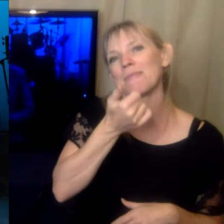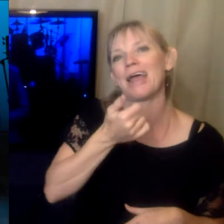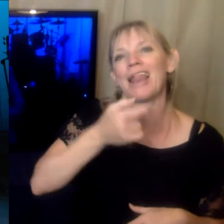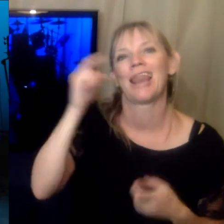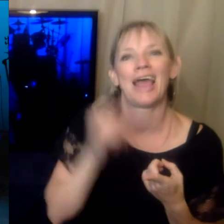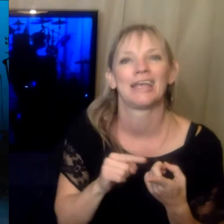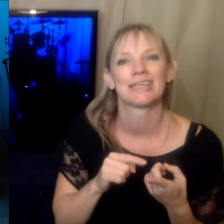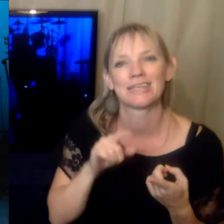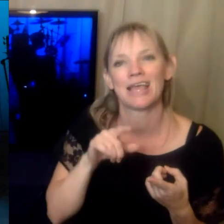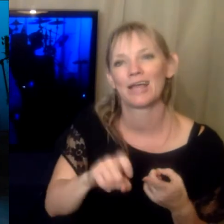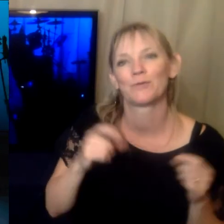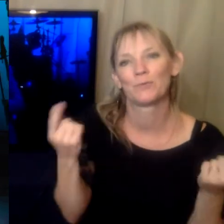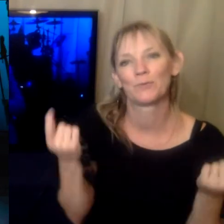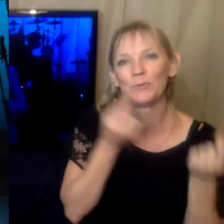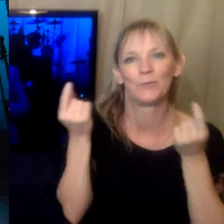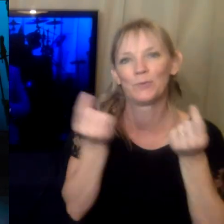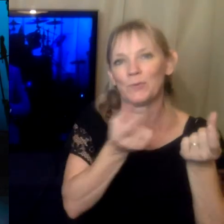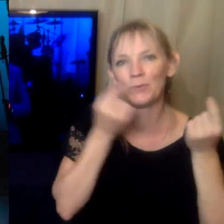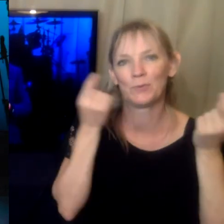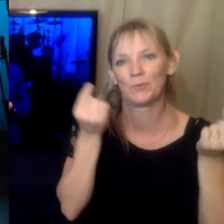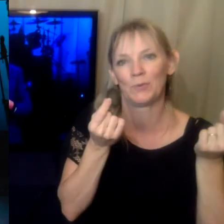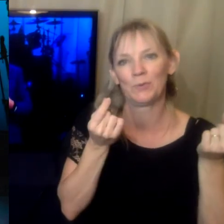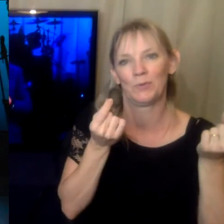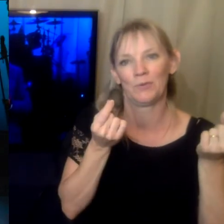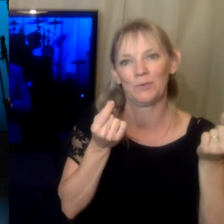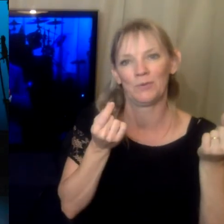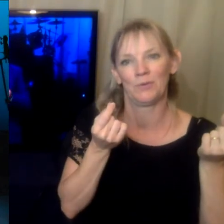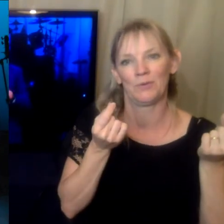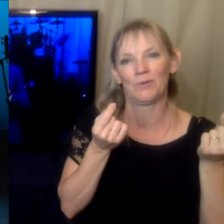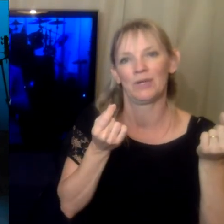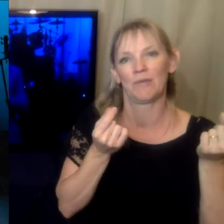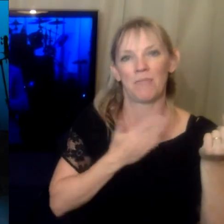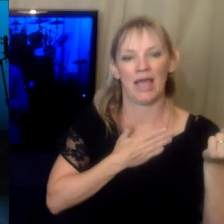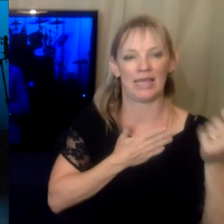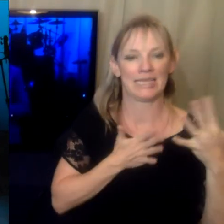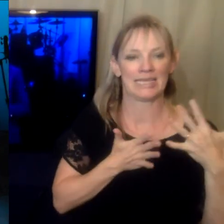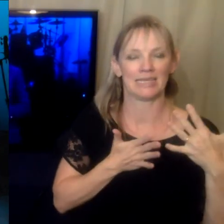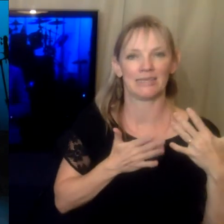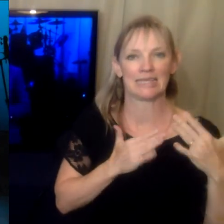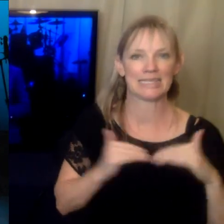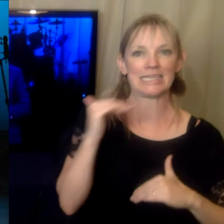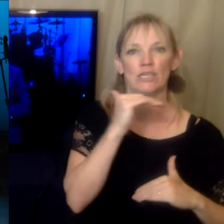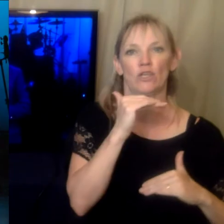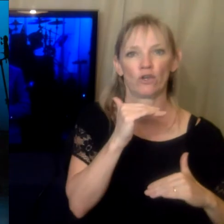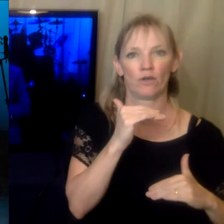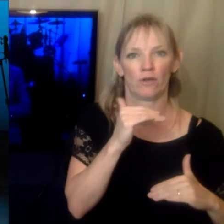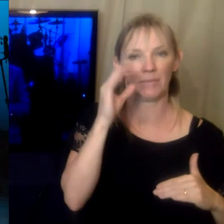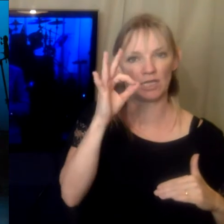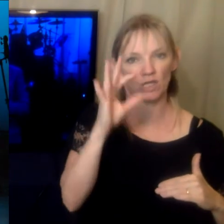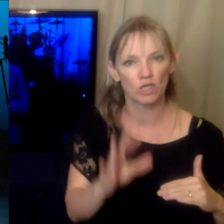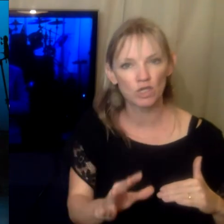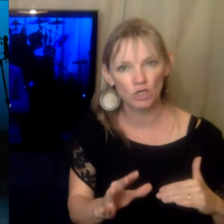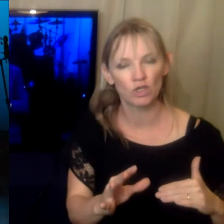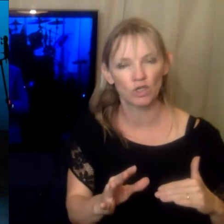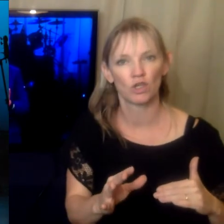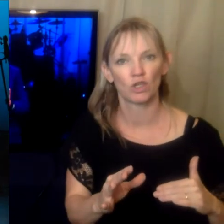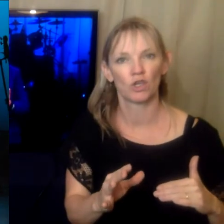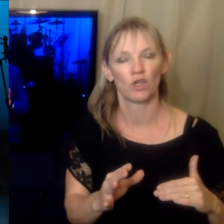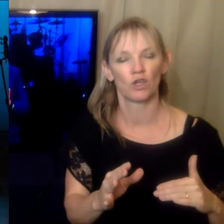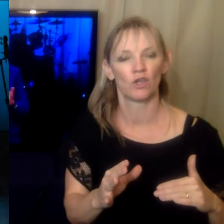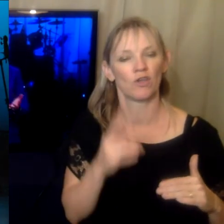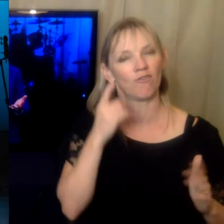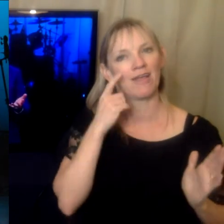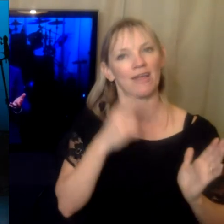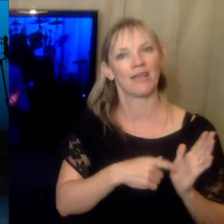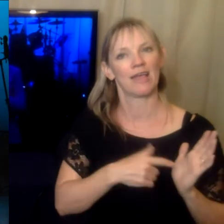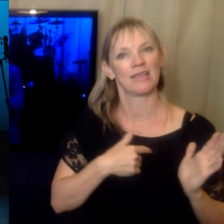the challenges of being senior minister, I've felt my own self putting down deeper roots into the love